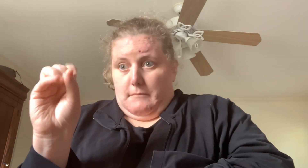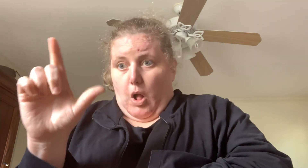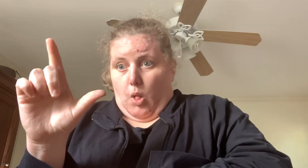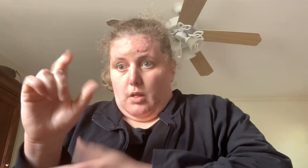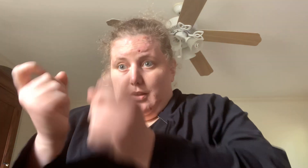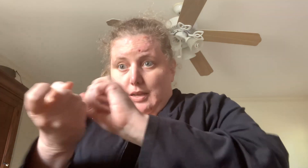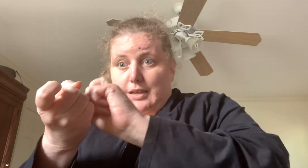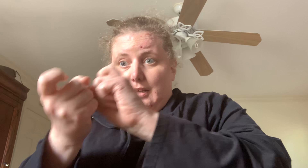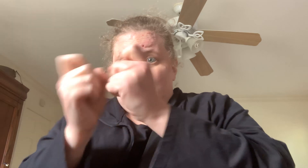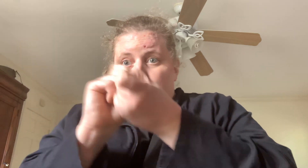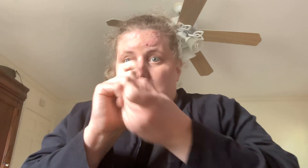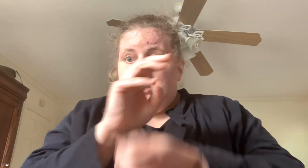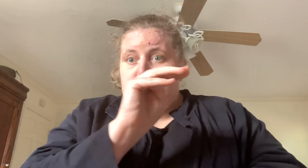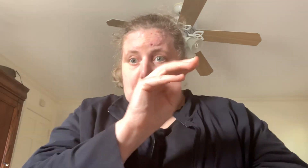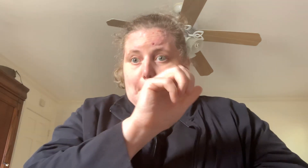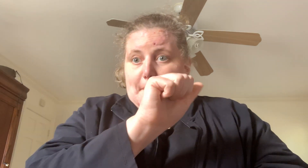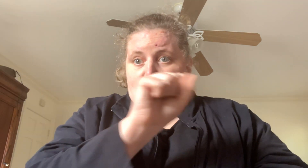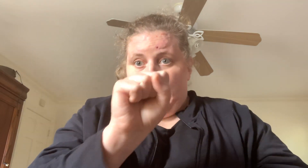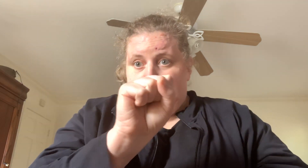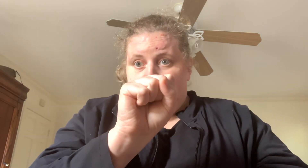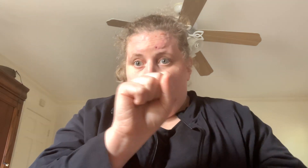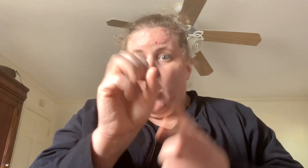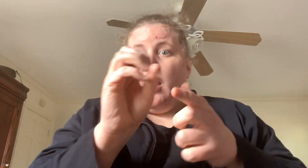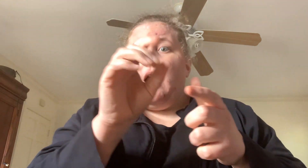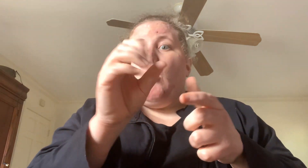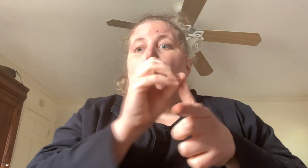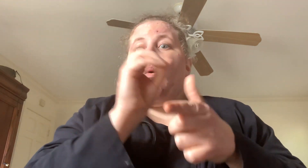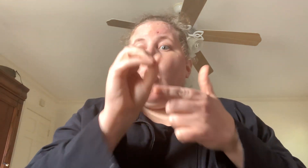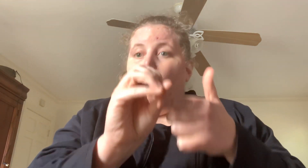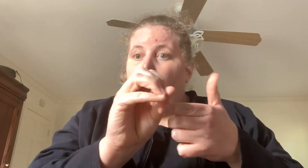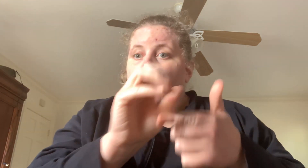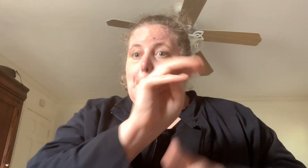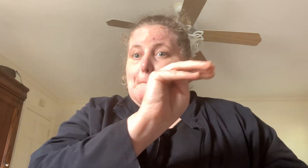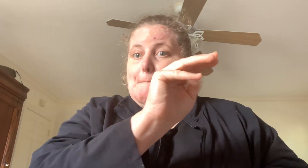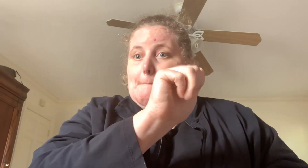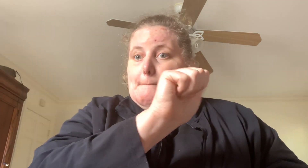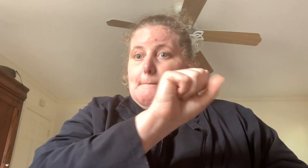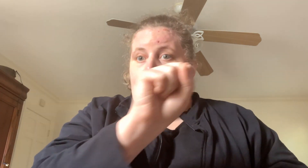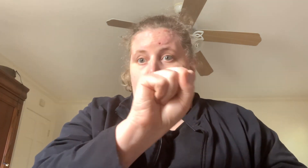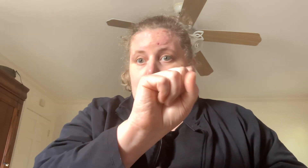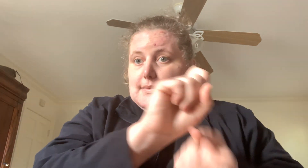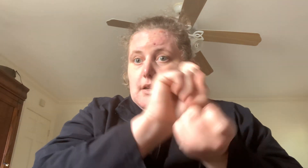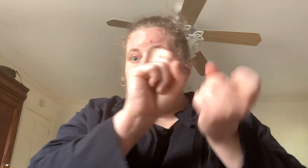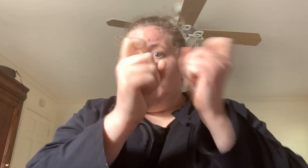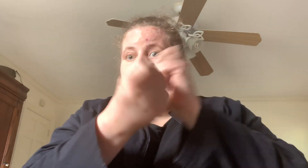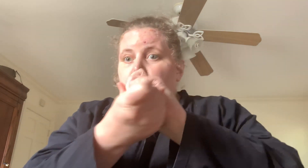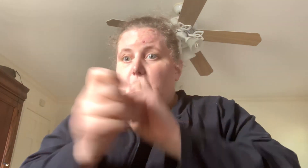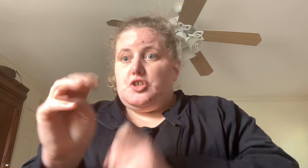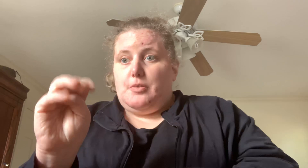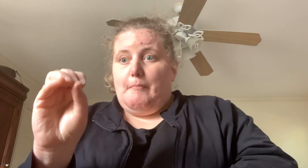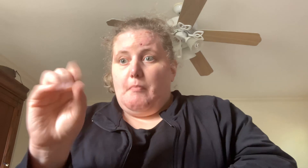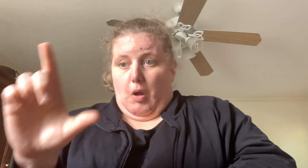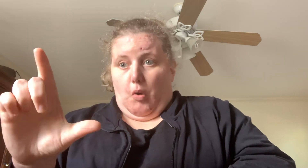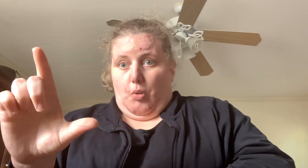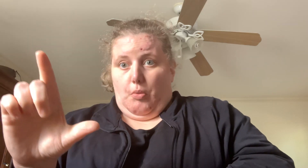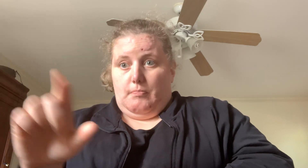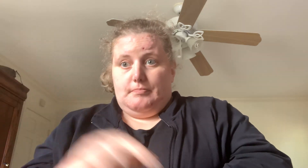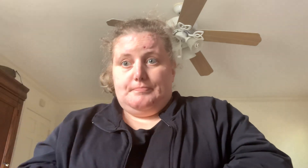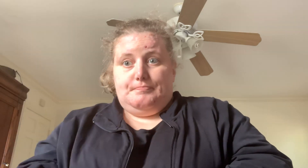write that over here so that we have a frame of reference of what we're doing. So what mole to mass or